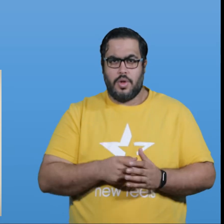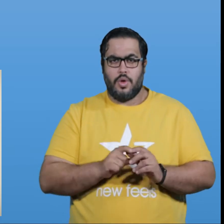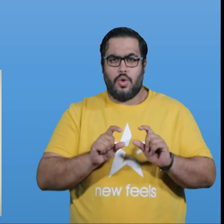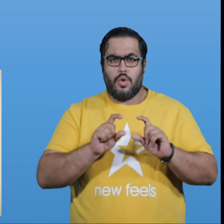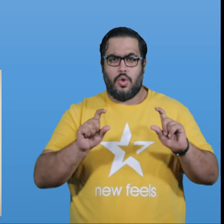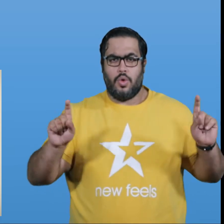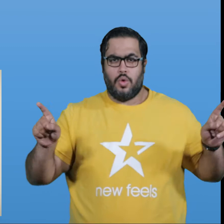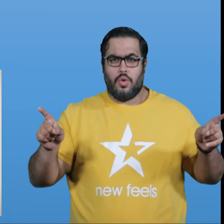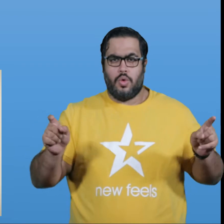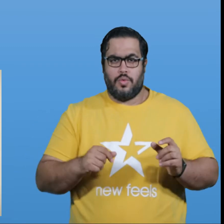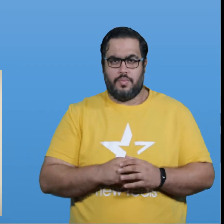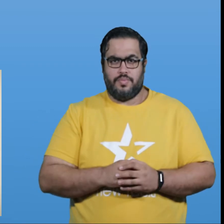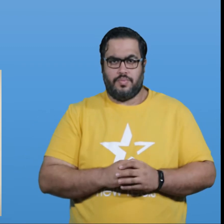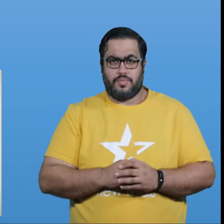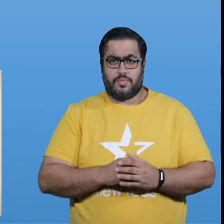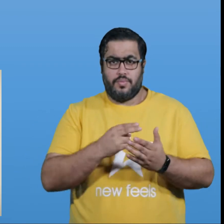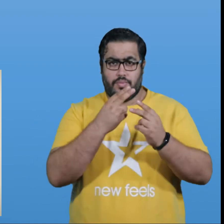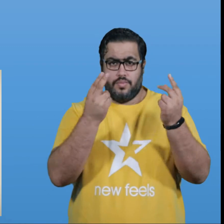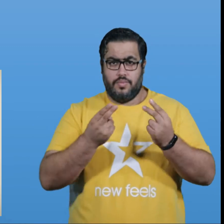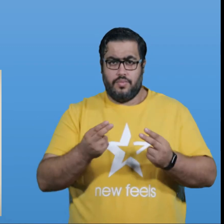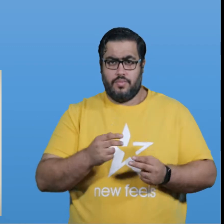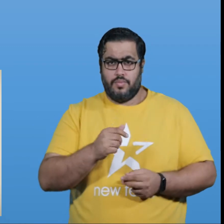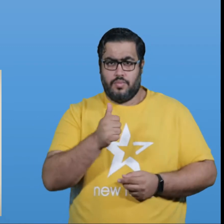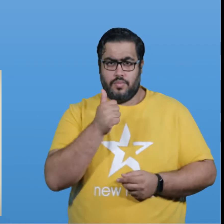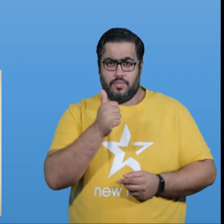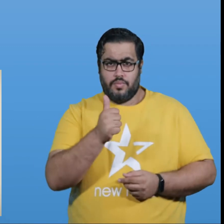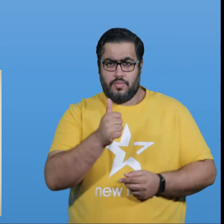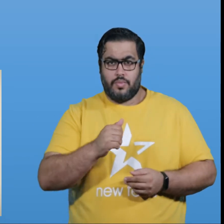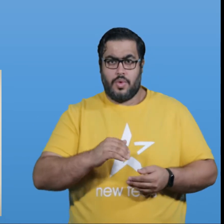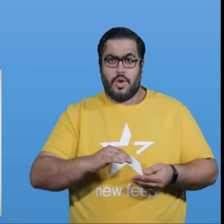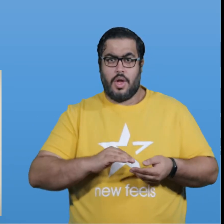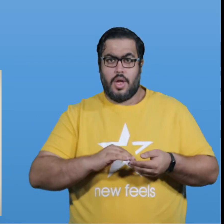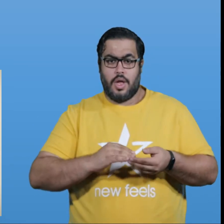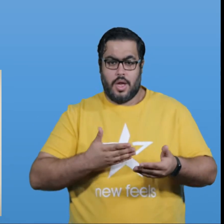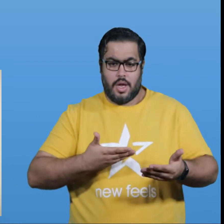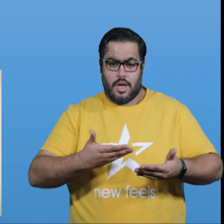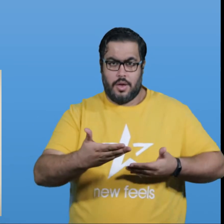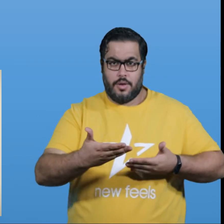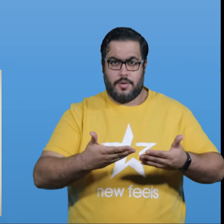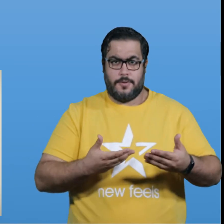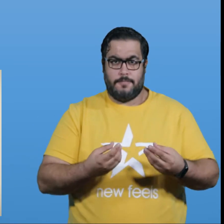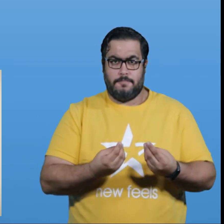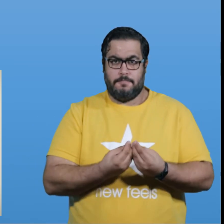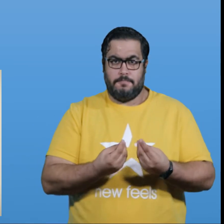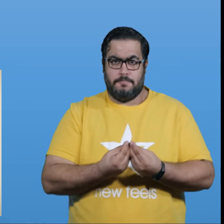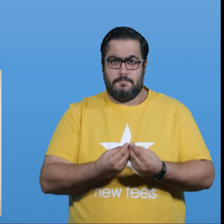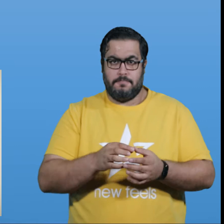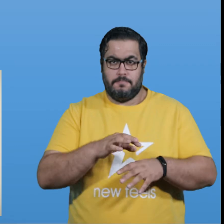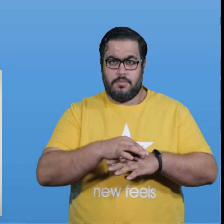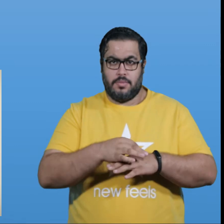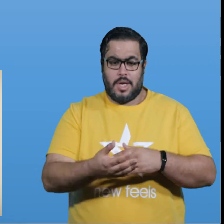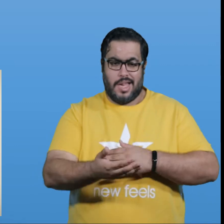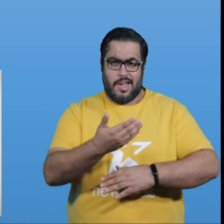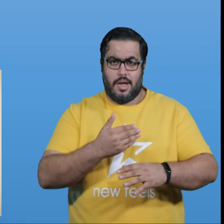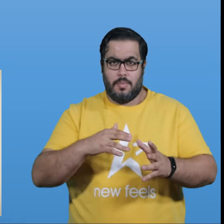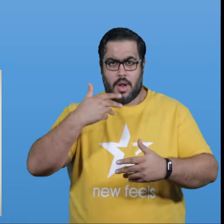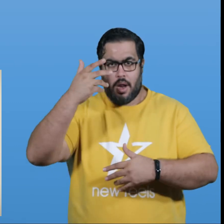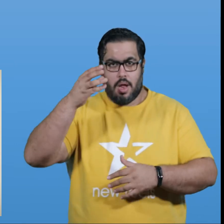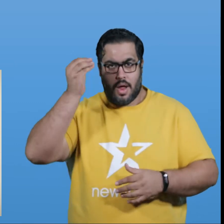Let's go ahead and continue with our lesson. So the images that you see are forms of Islamic art. And we've seen these all over the